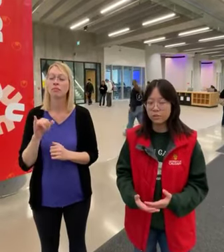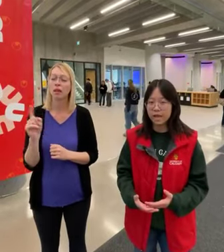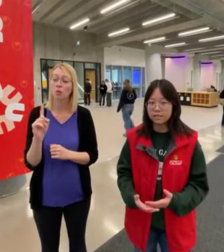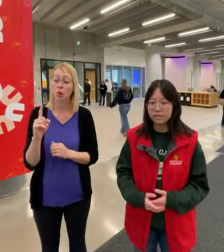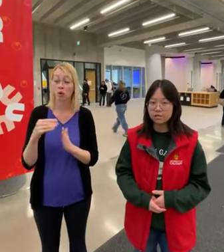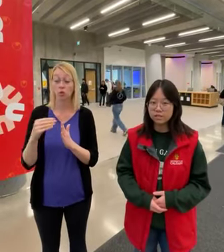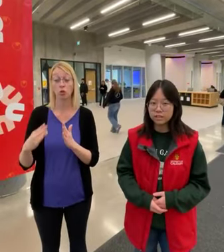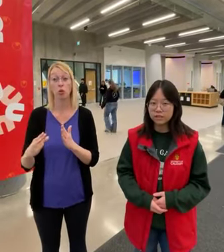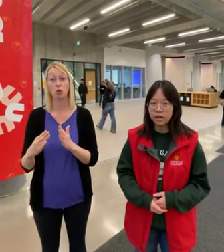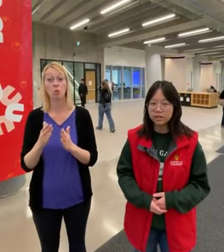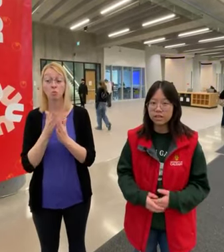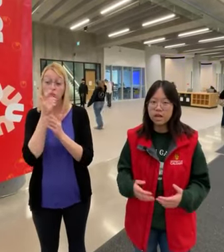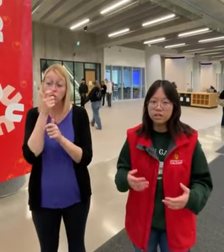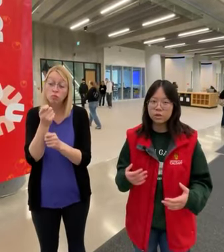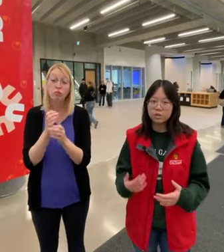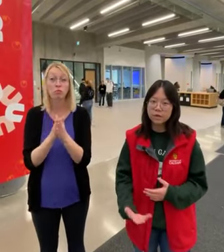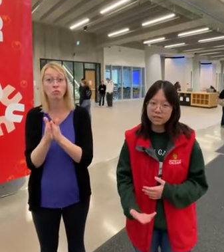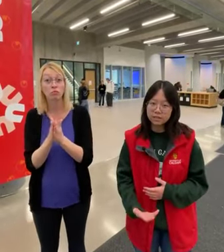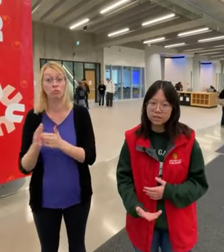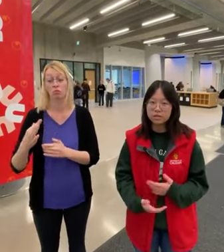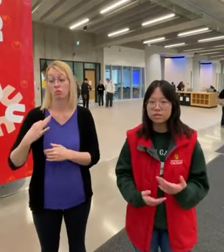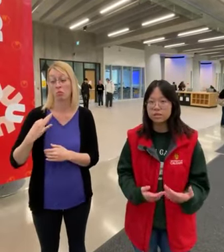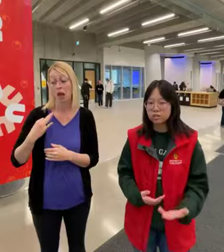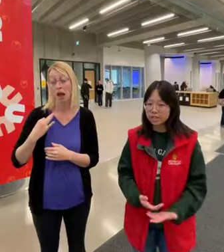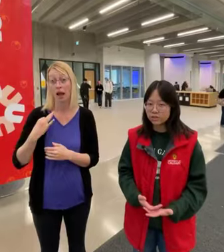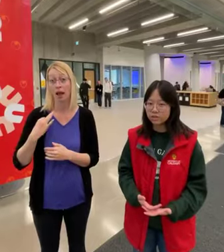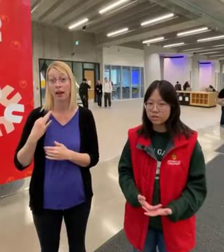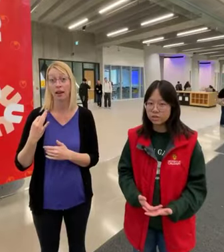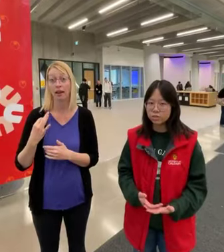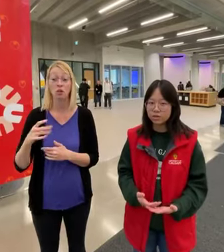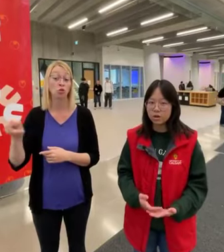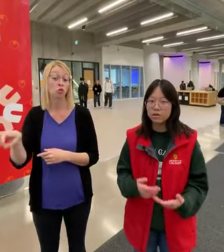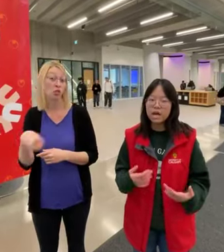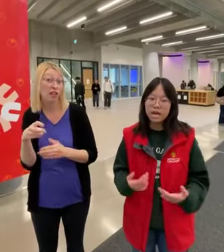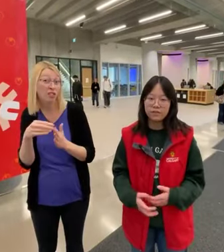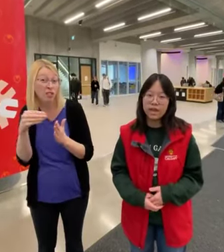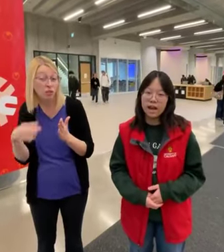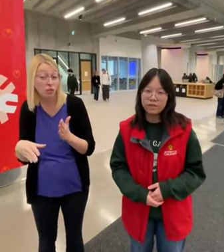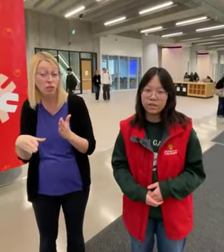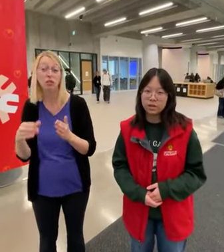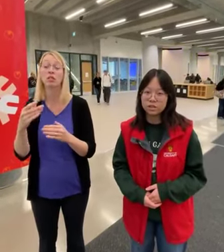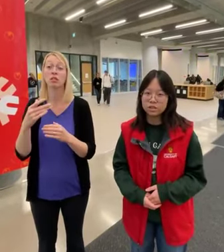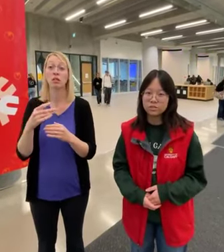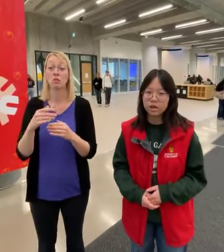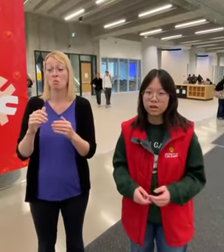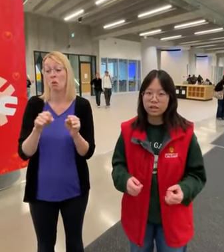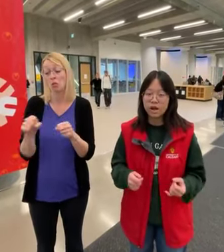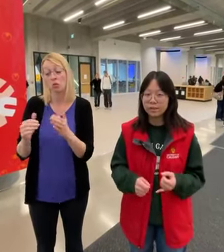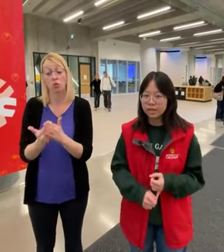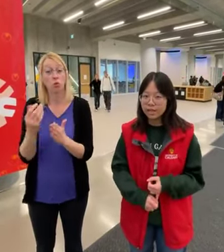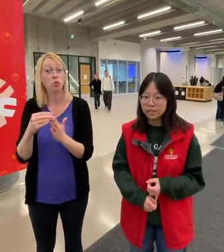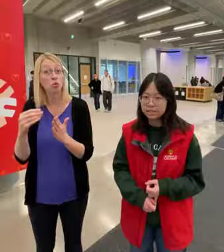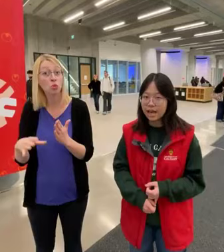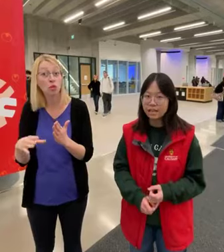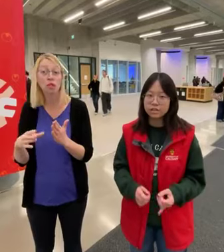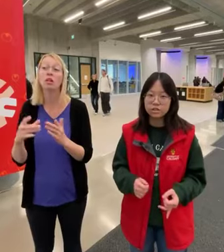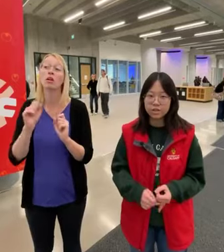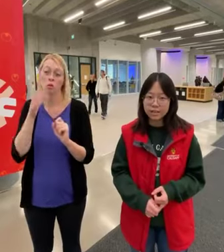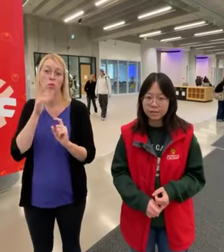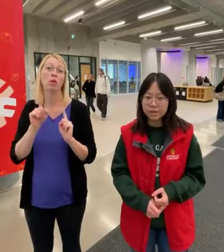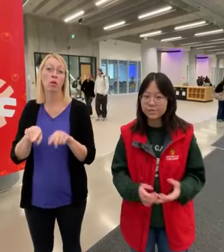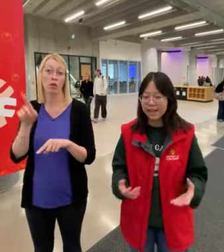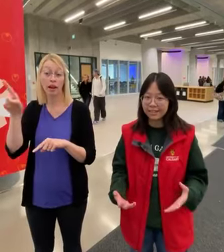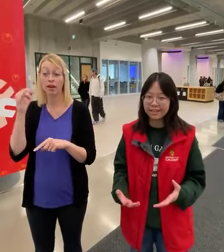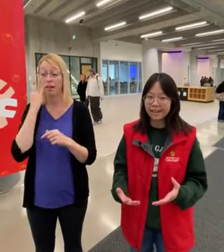are looking to apply to the University of Calgary, so prospective students and transfer students will go if they have any questions regarding their application